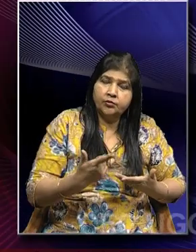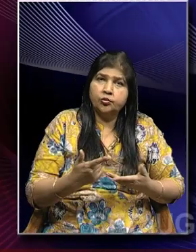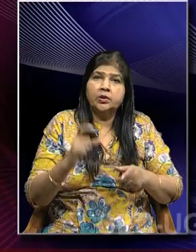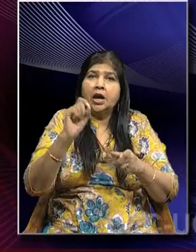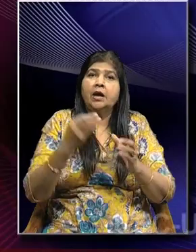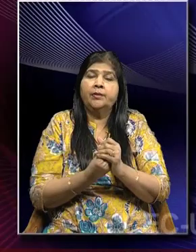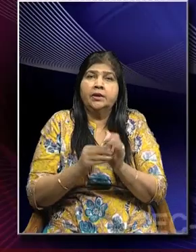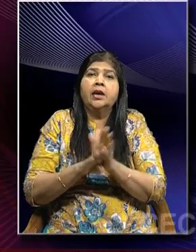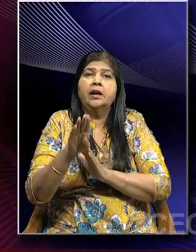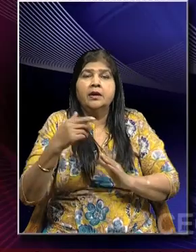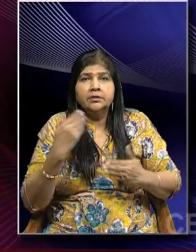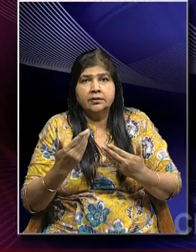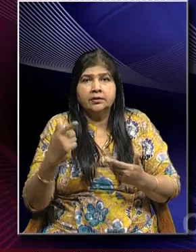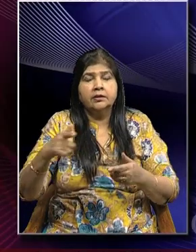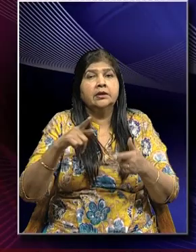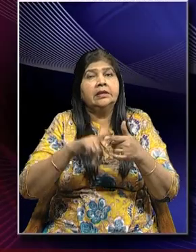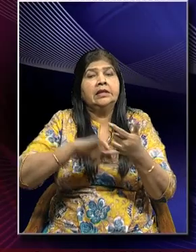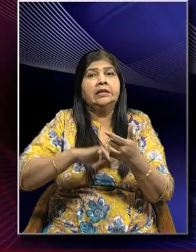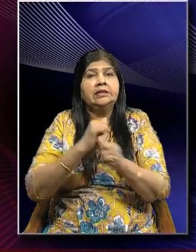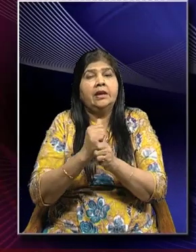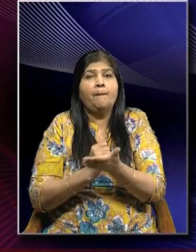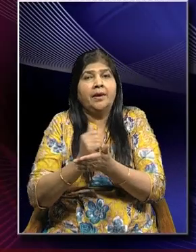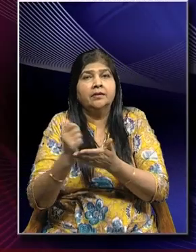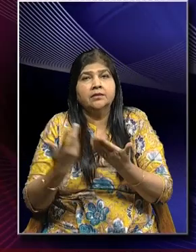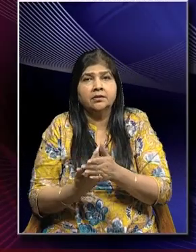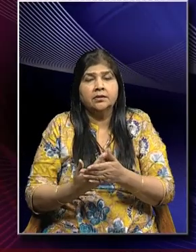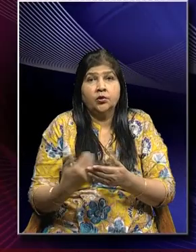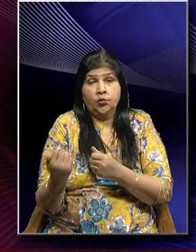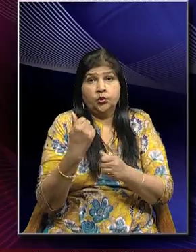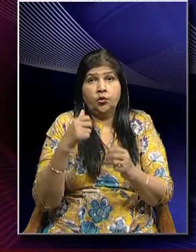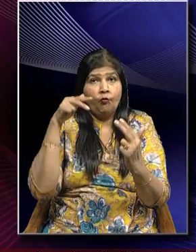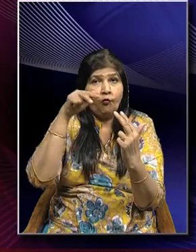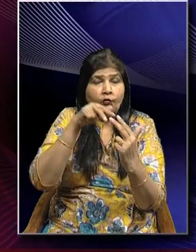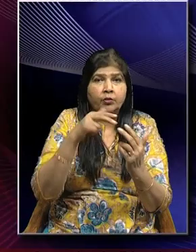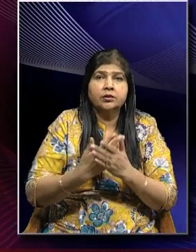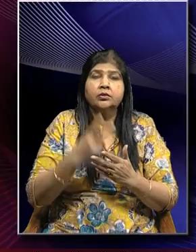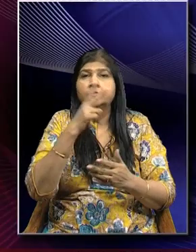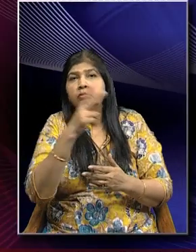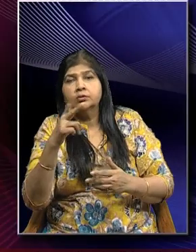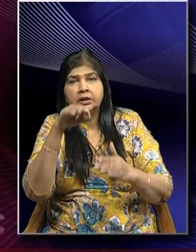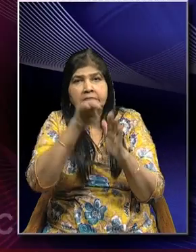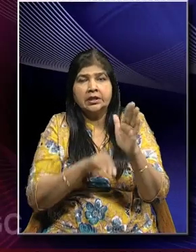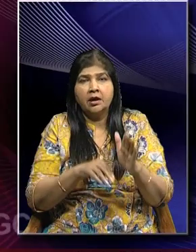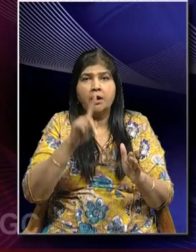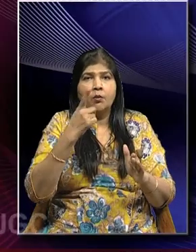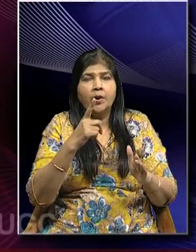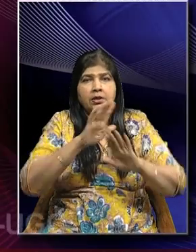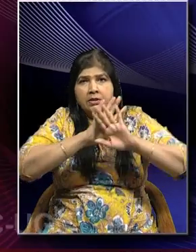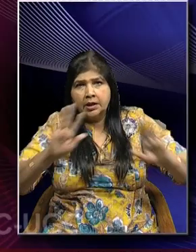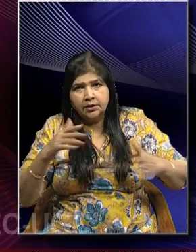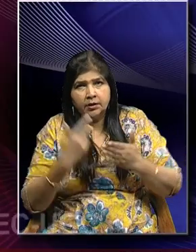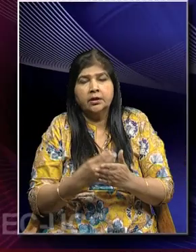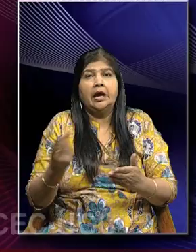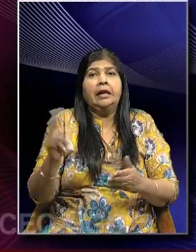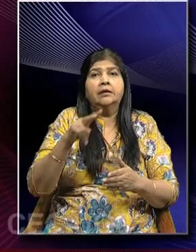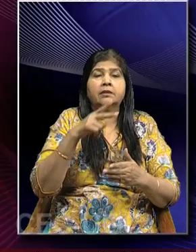in enhancing their ESG practices, with a strong focus on two things. One is transparency and